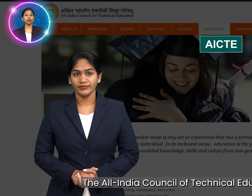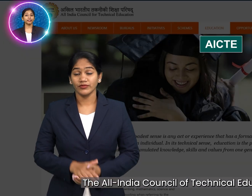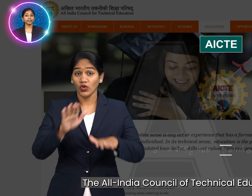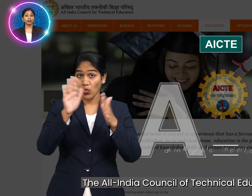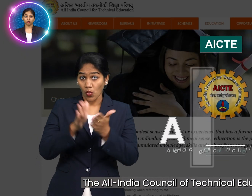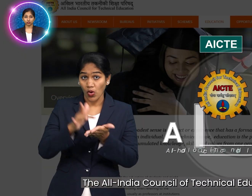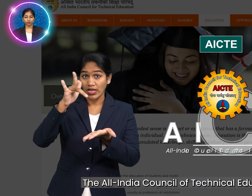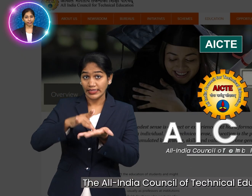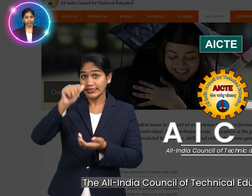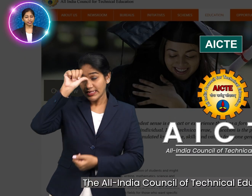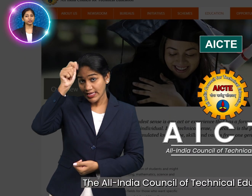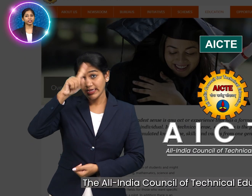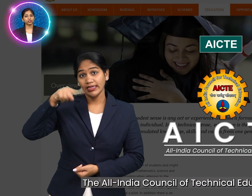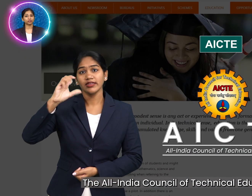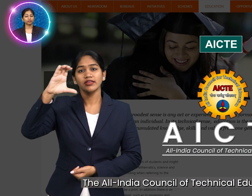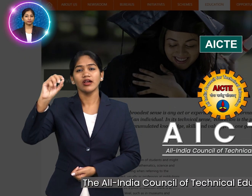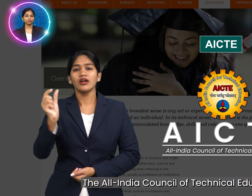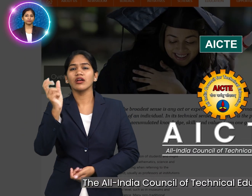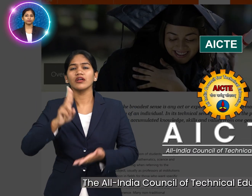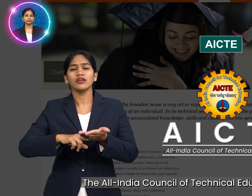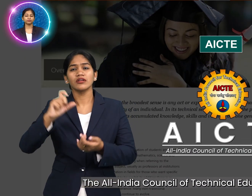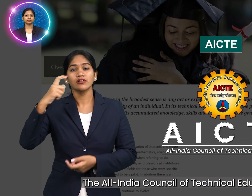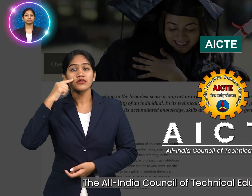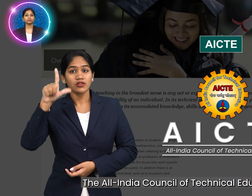The All India Council of Technical Education